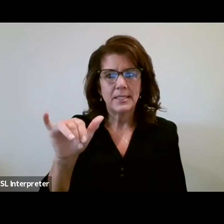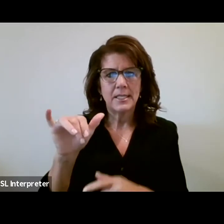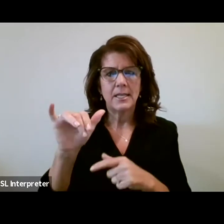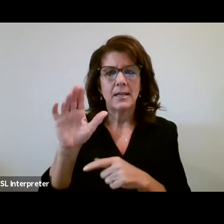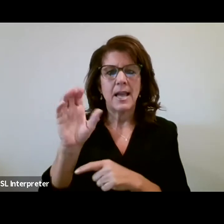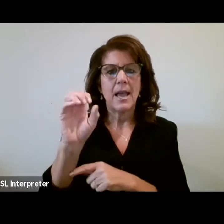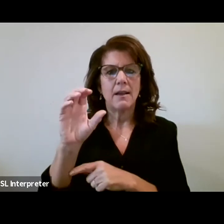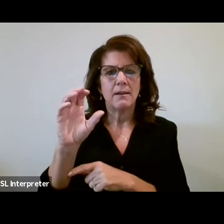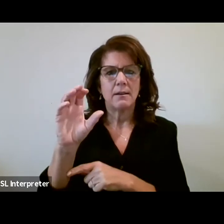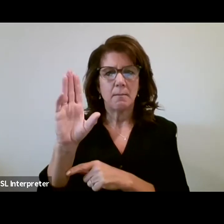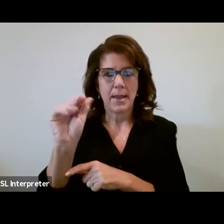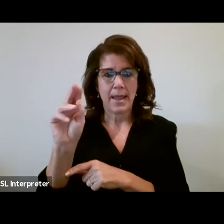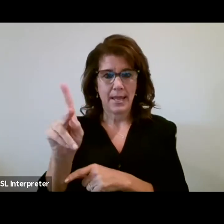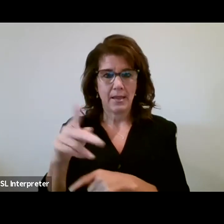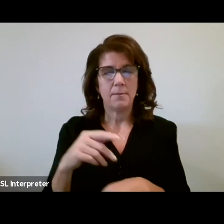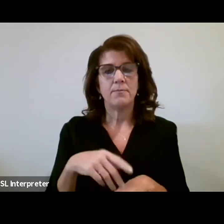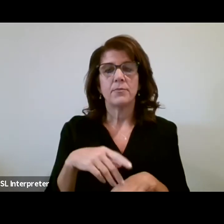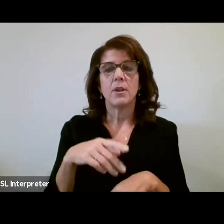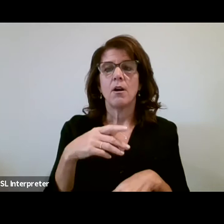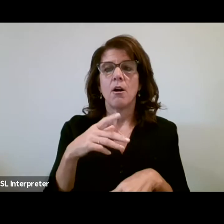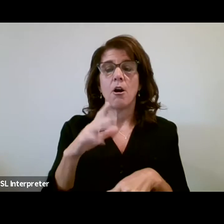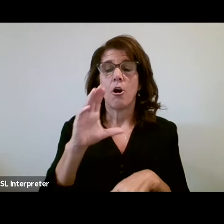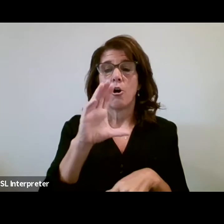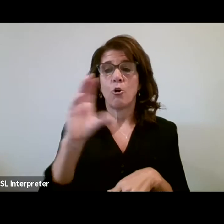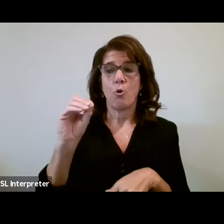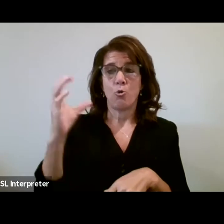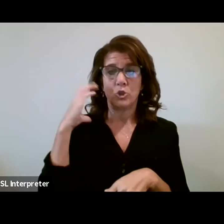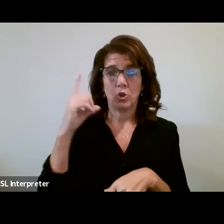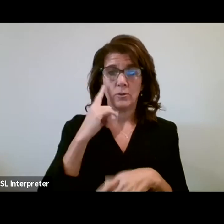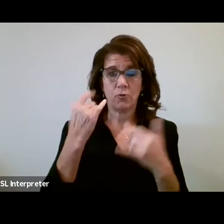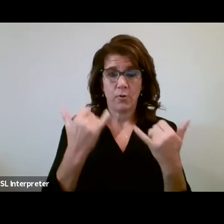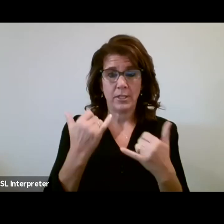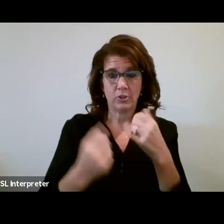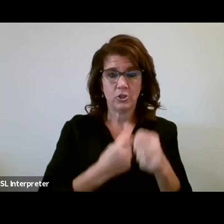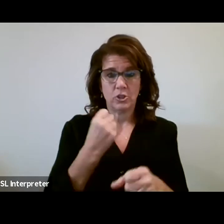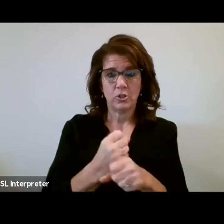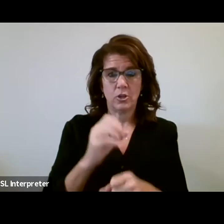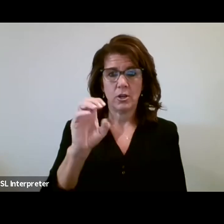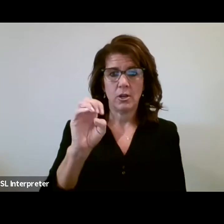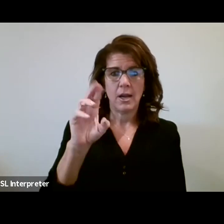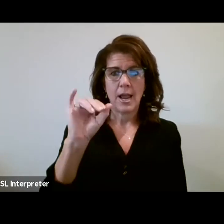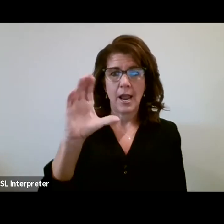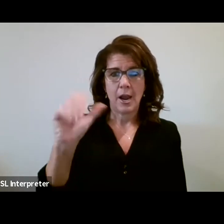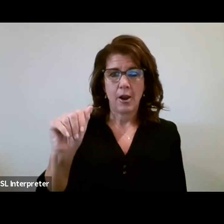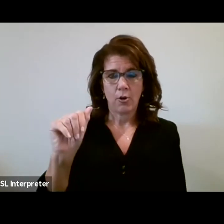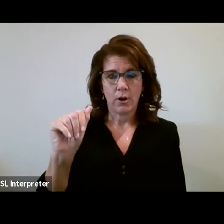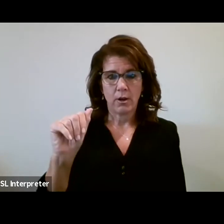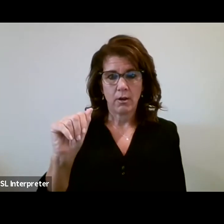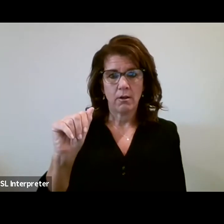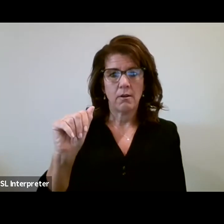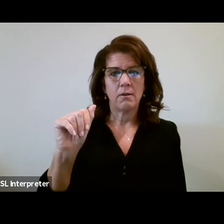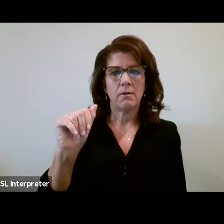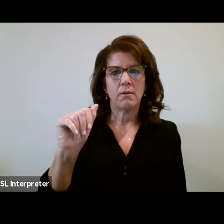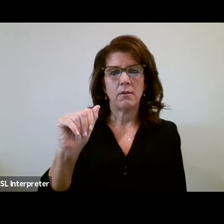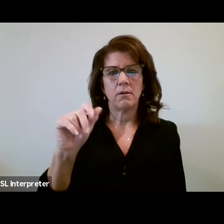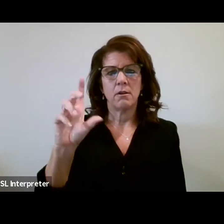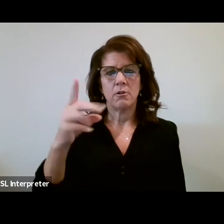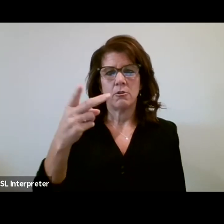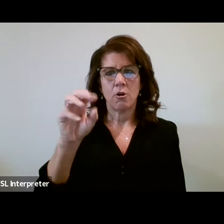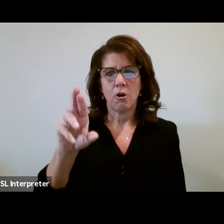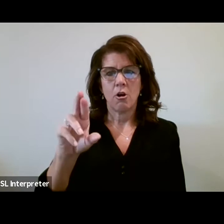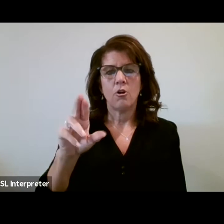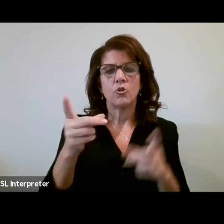Our brilliant co-chairs for this year's observance are Erica Dar, the Director of Global Alliances